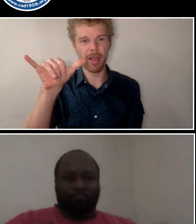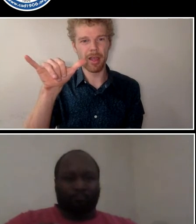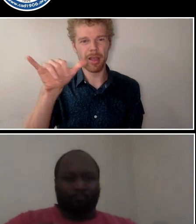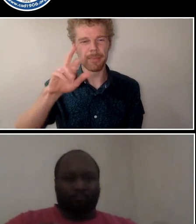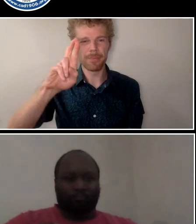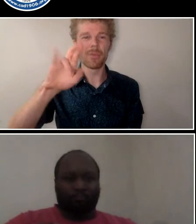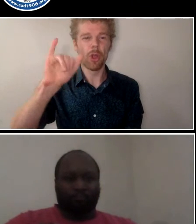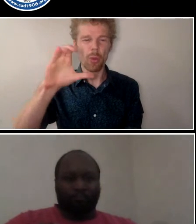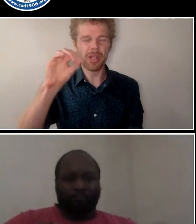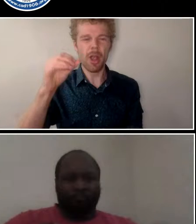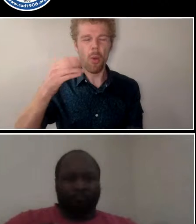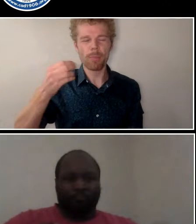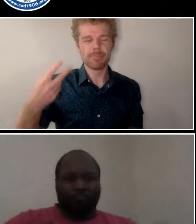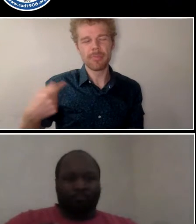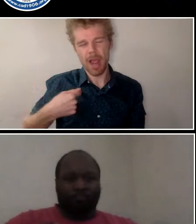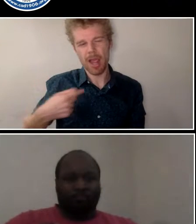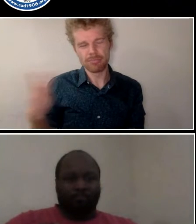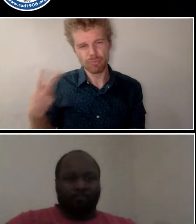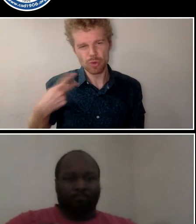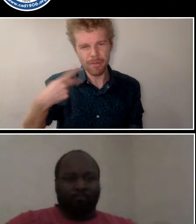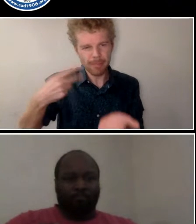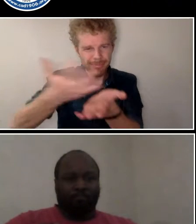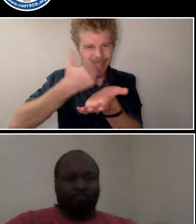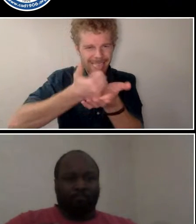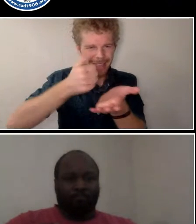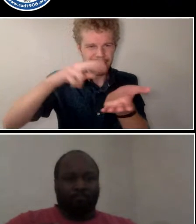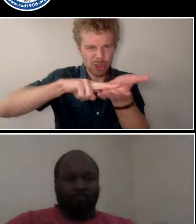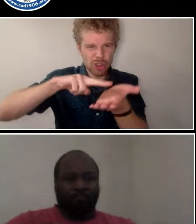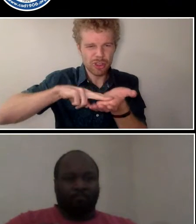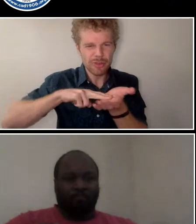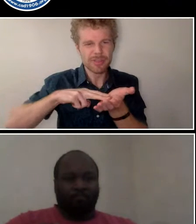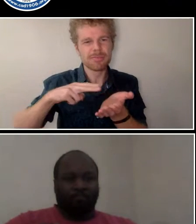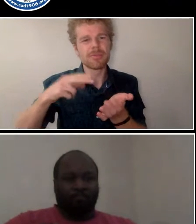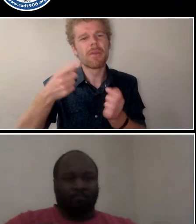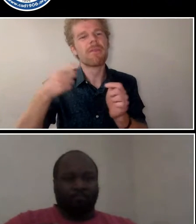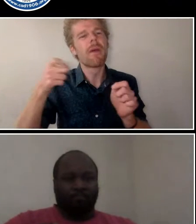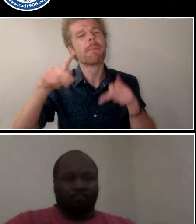I also had volunteers helping me communicate.